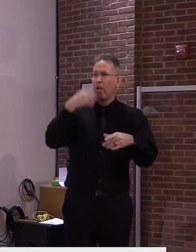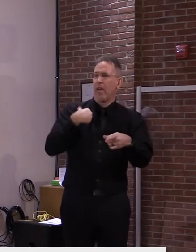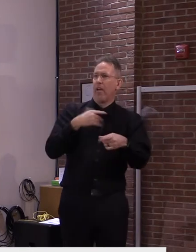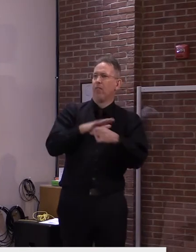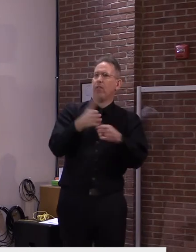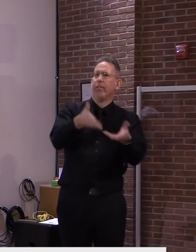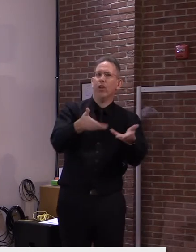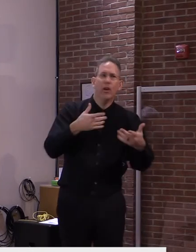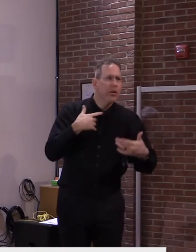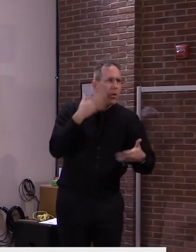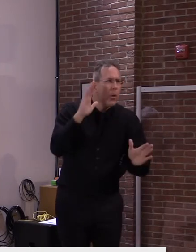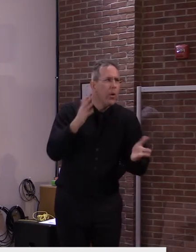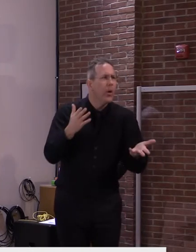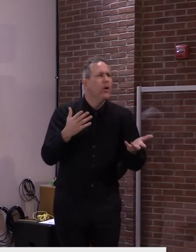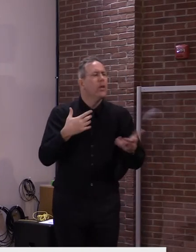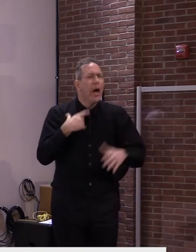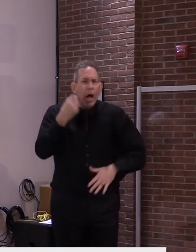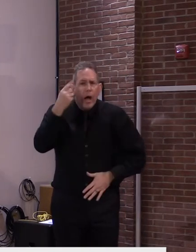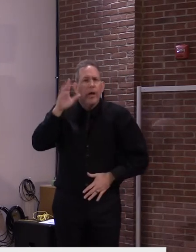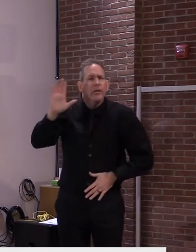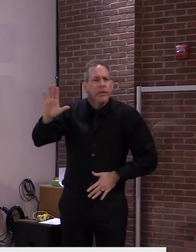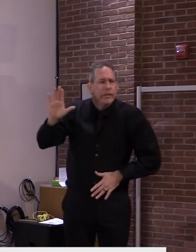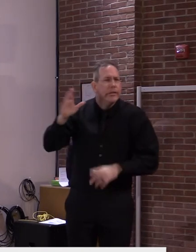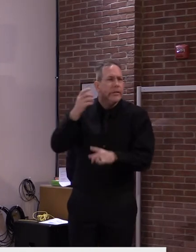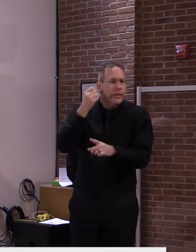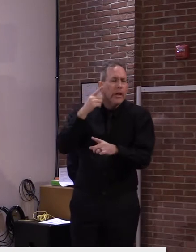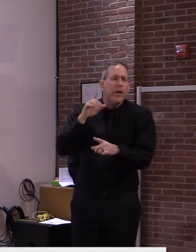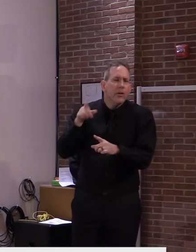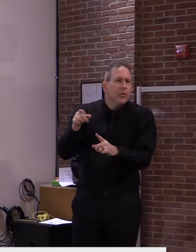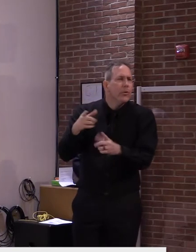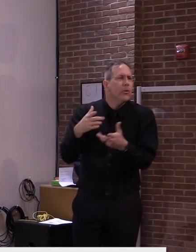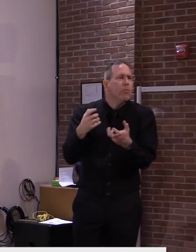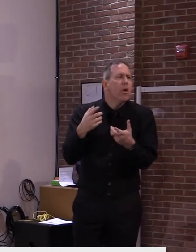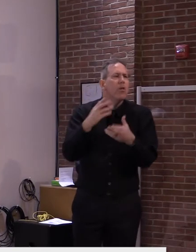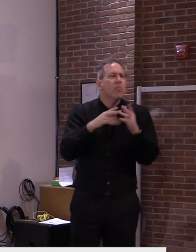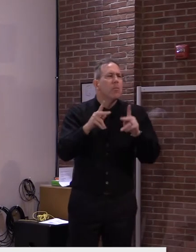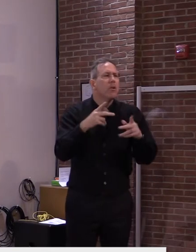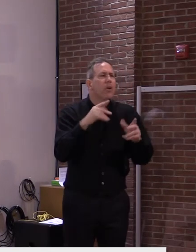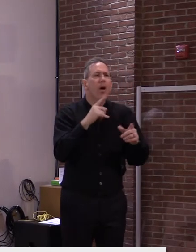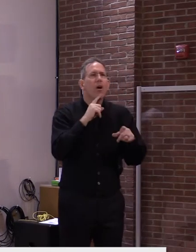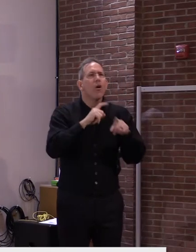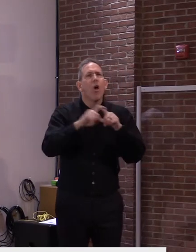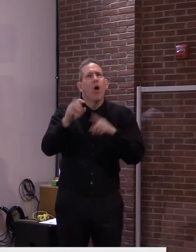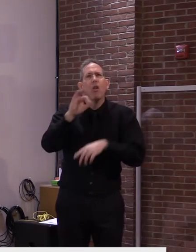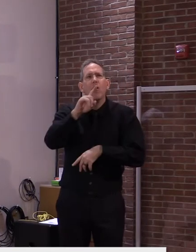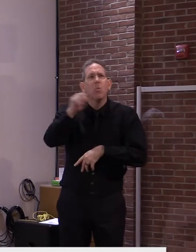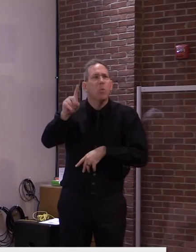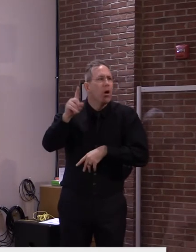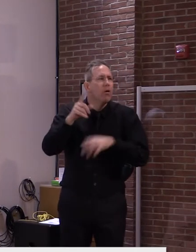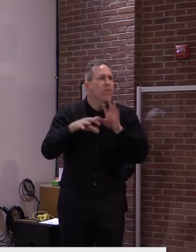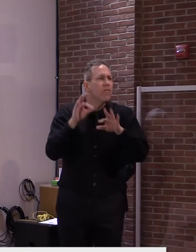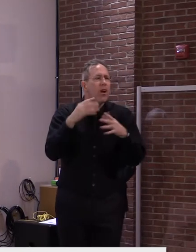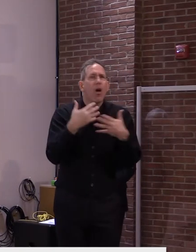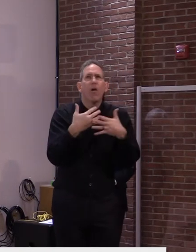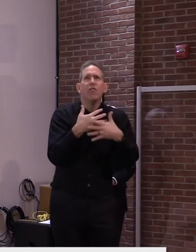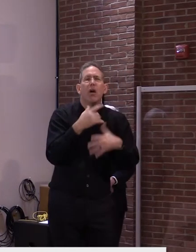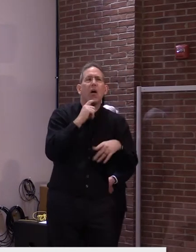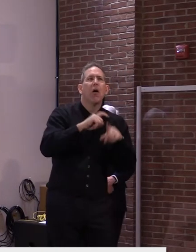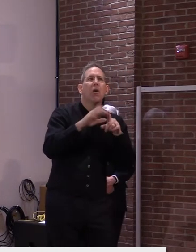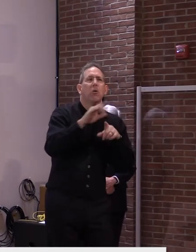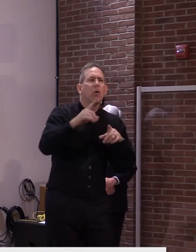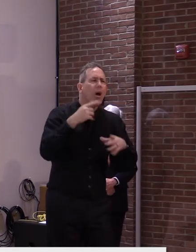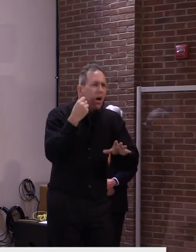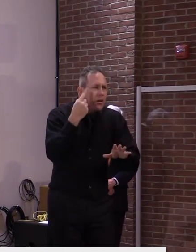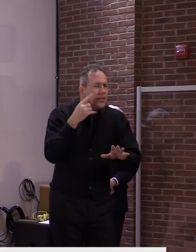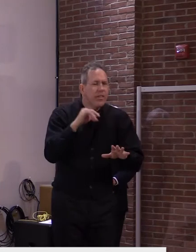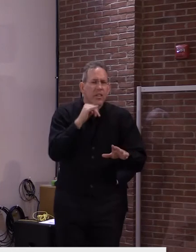I do understand you think that people aren't going to call 911 when somebody's breaking into their house, but I suggest that they